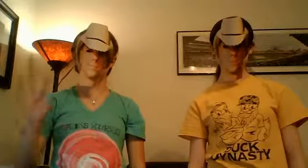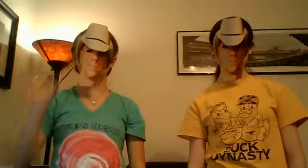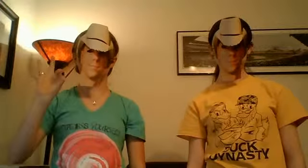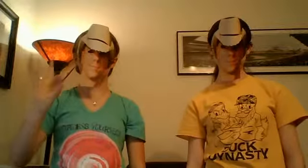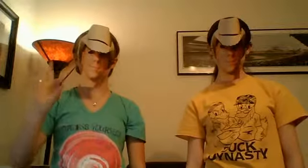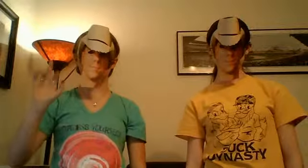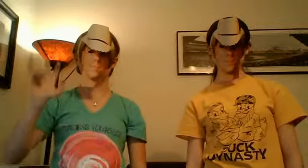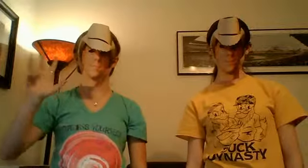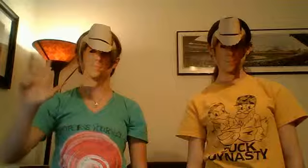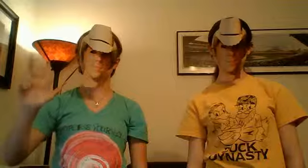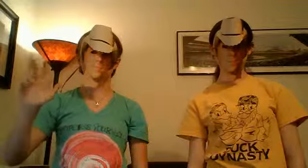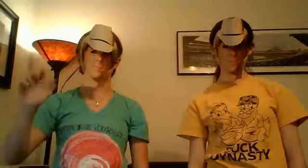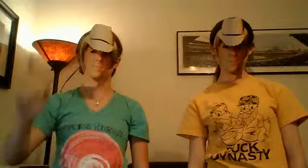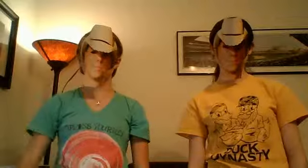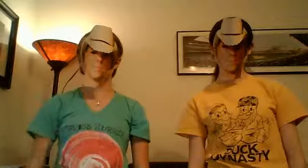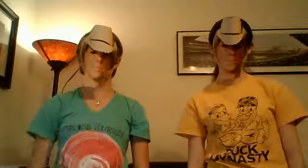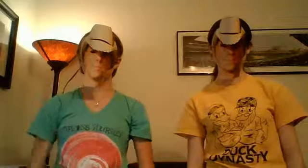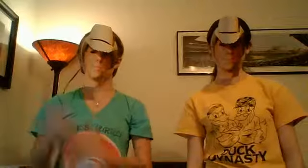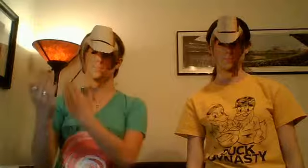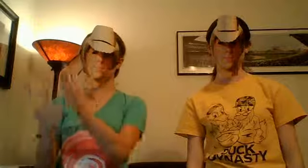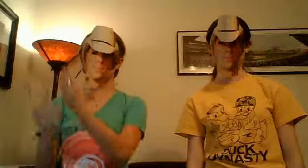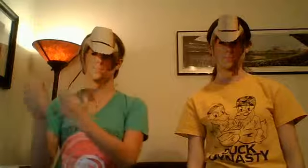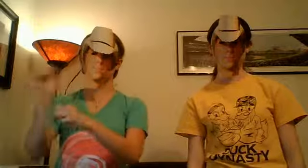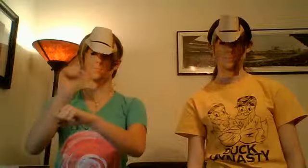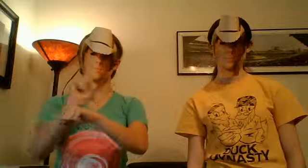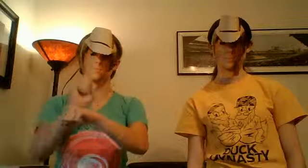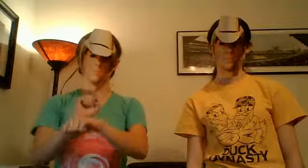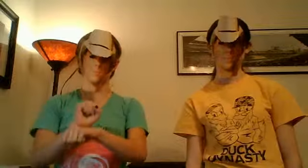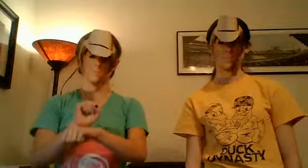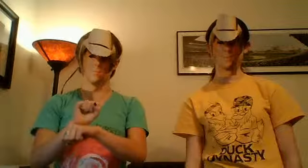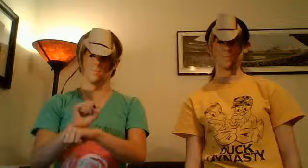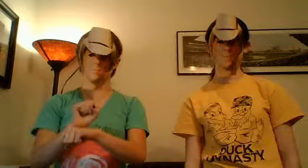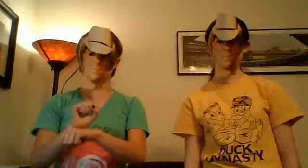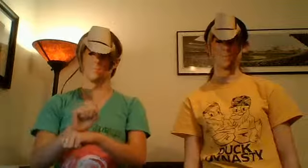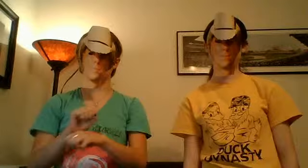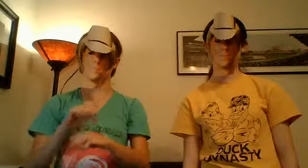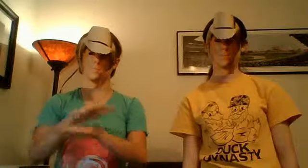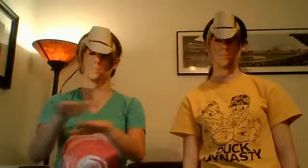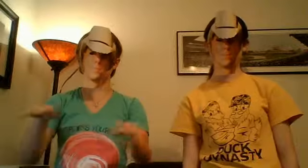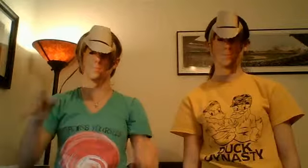Temperature says 93 down. It's a deposit guaranteed. But that slumber